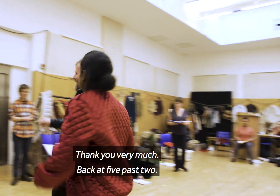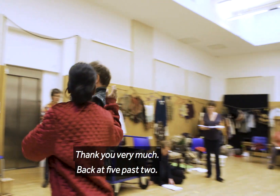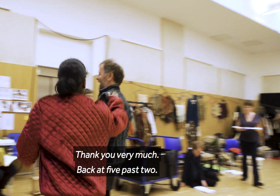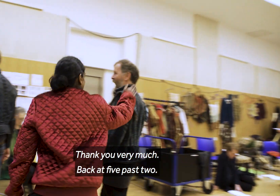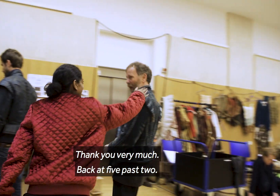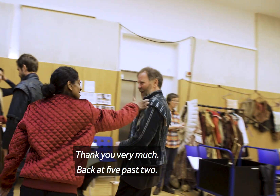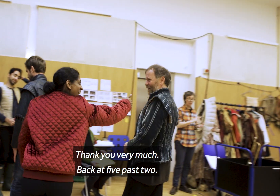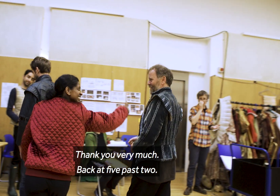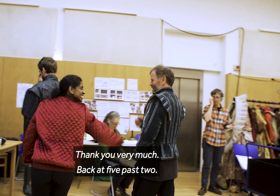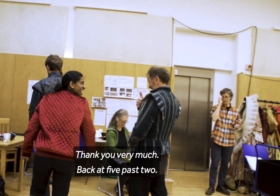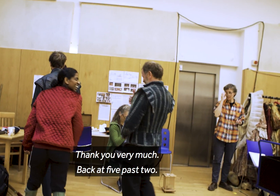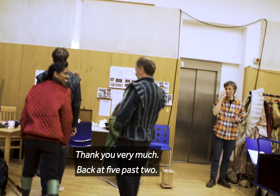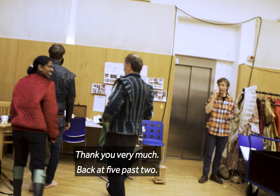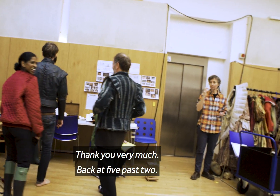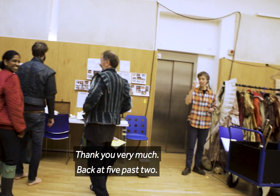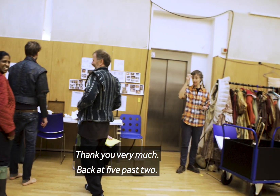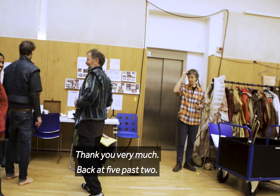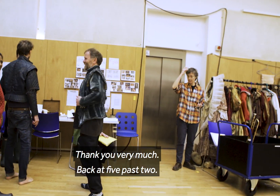Thanks so much! Thanks so much! much! was great!